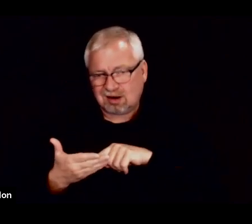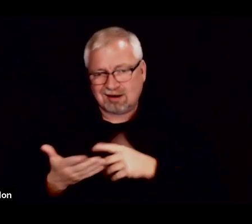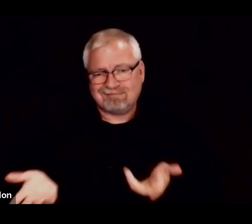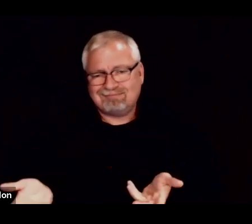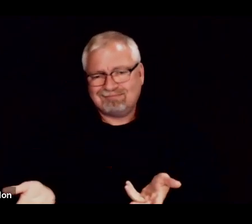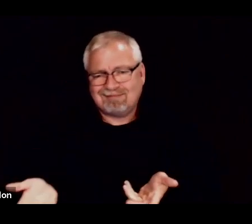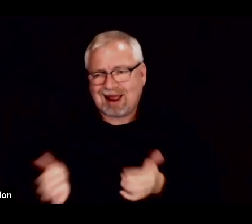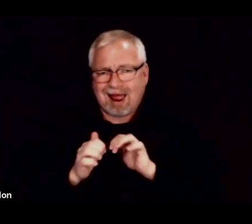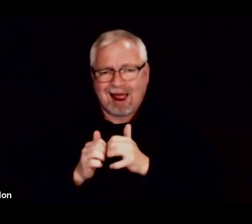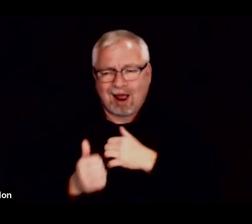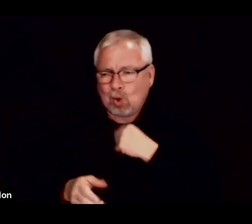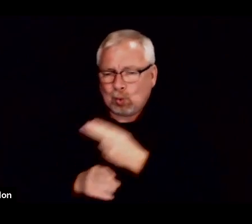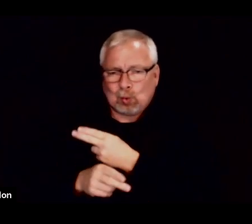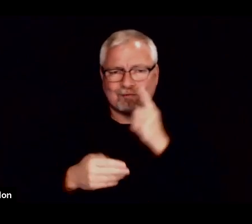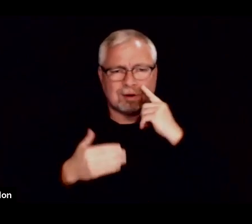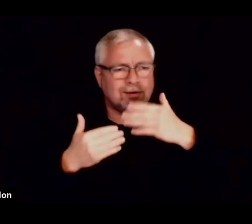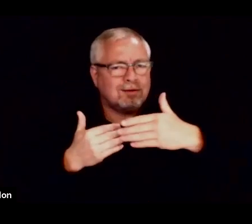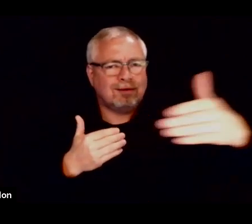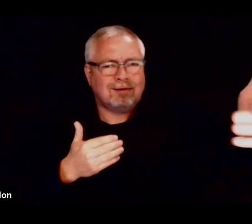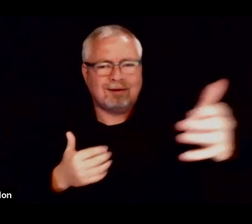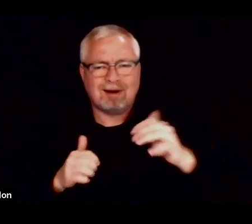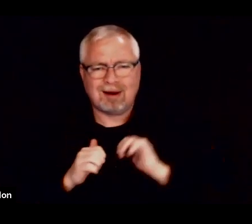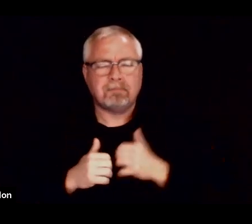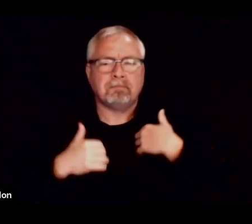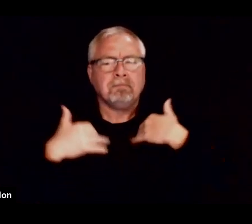be partnering with